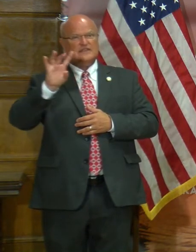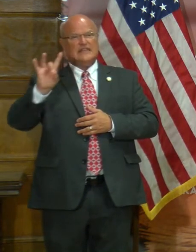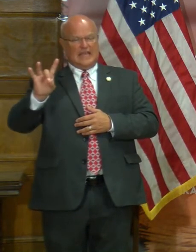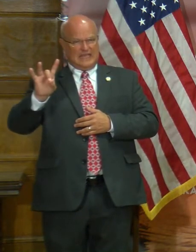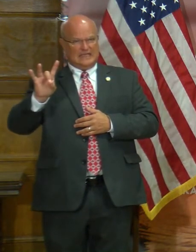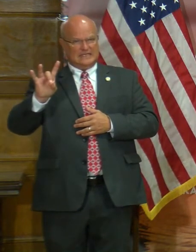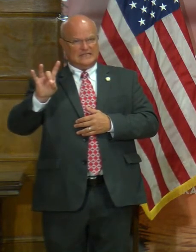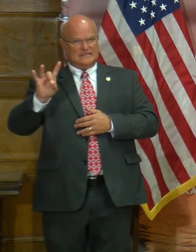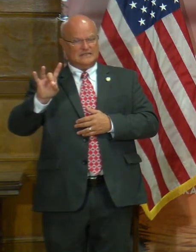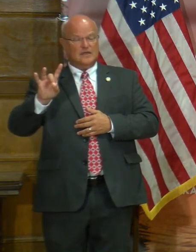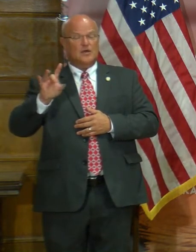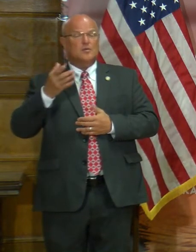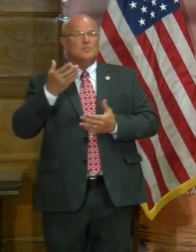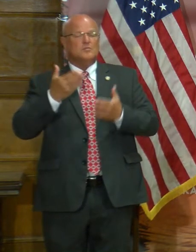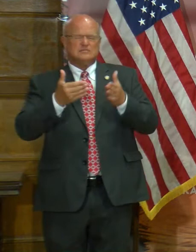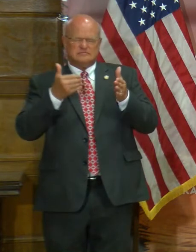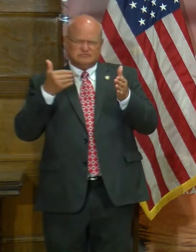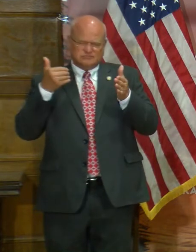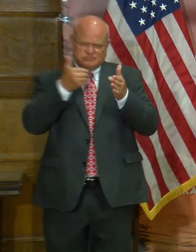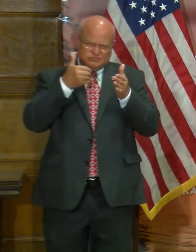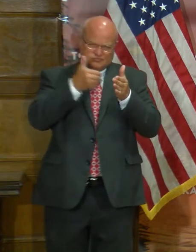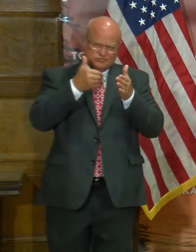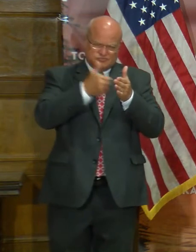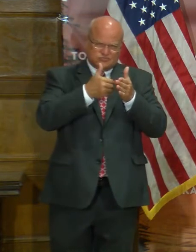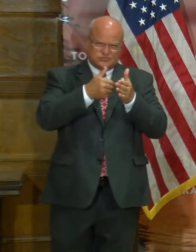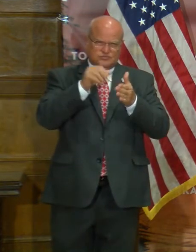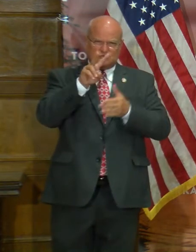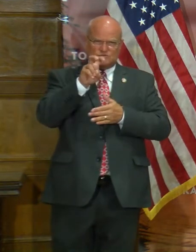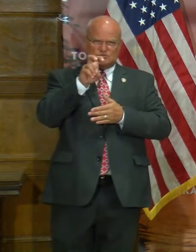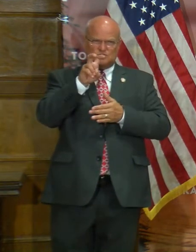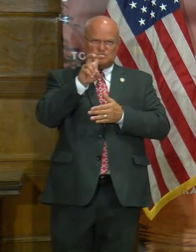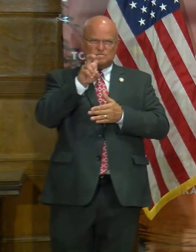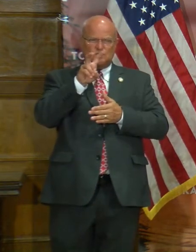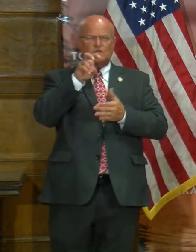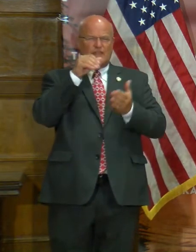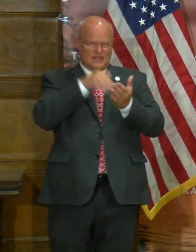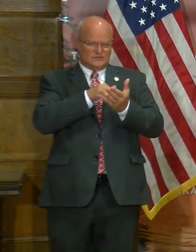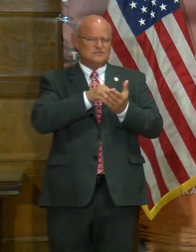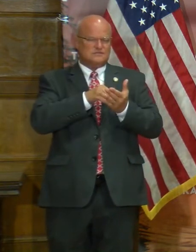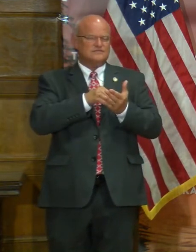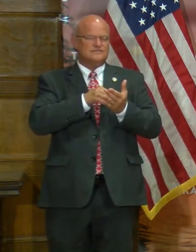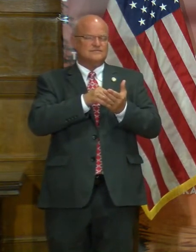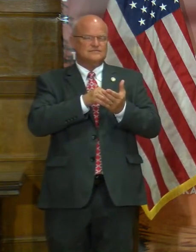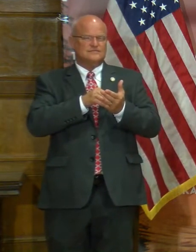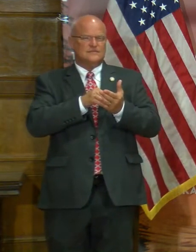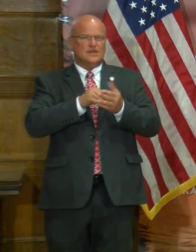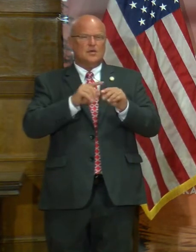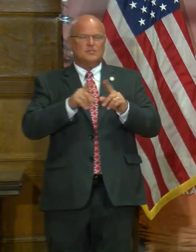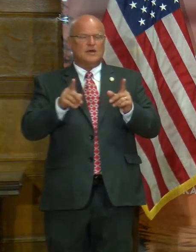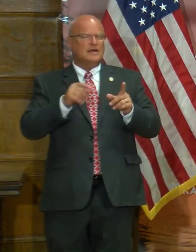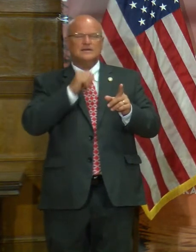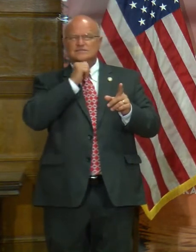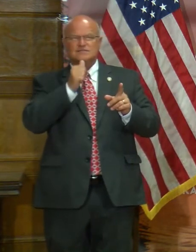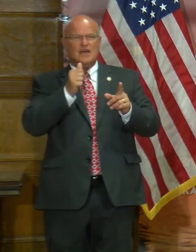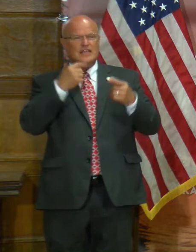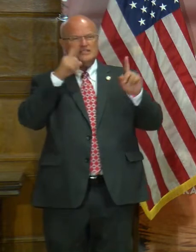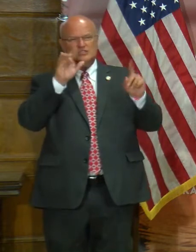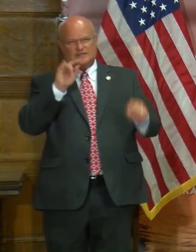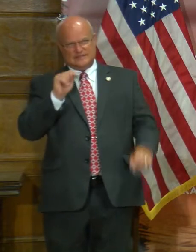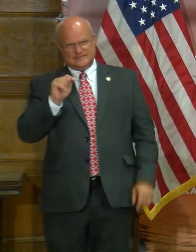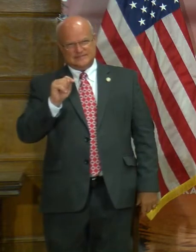188,478. We will probably be very close to the goal of 200,000, but will not achieve